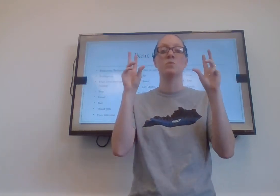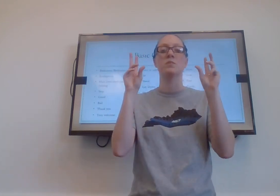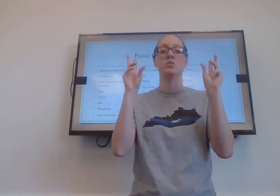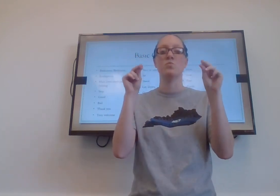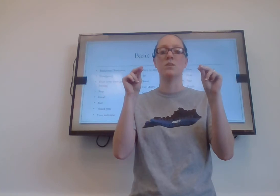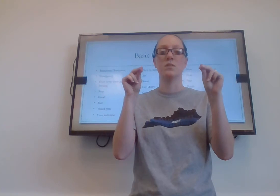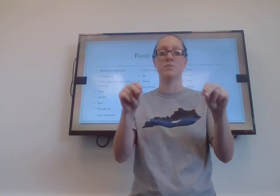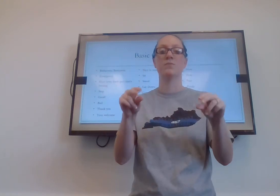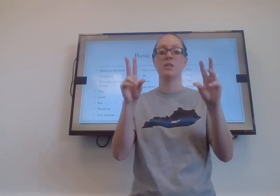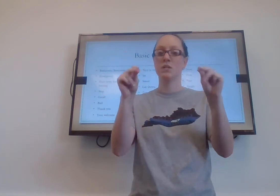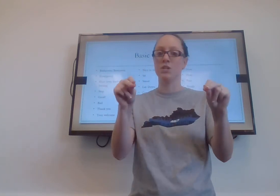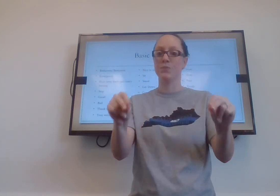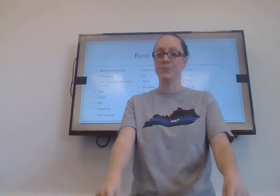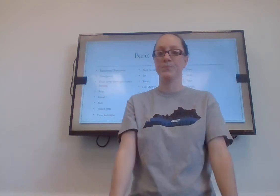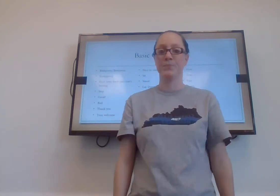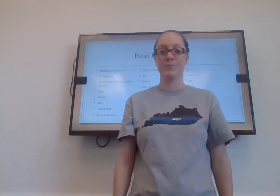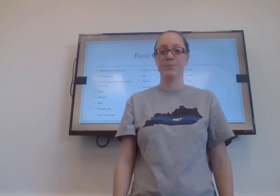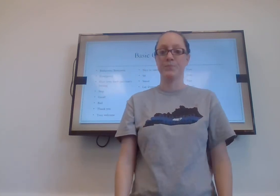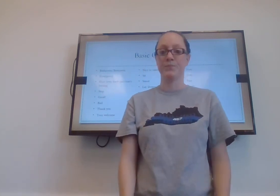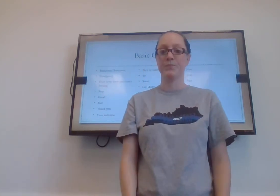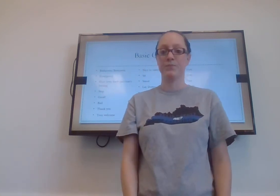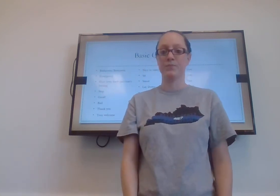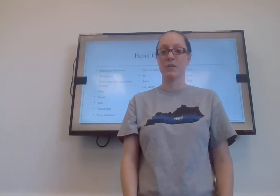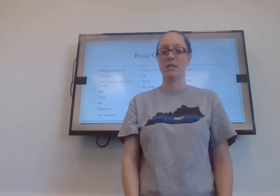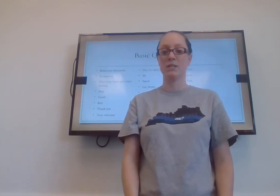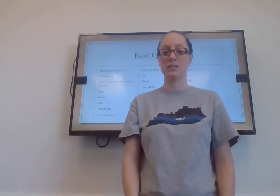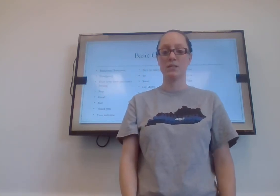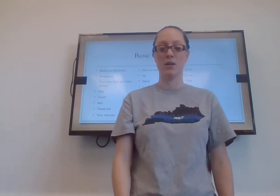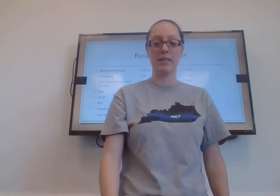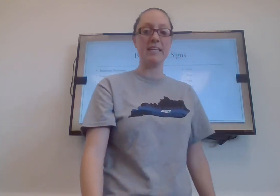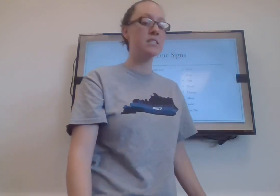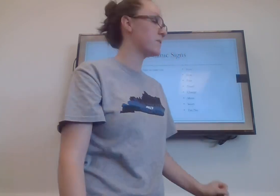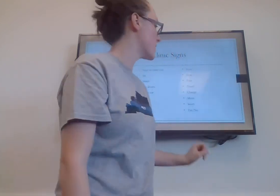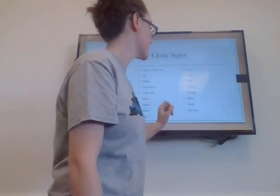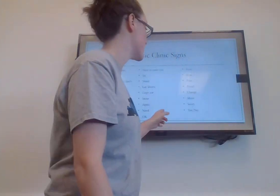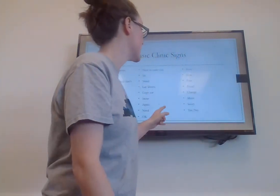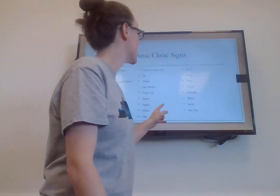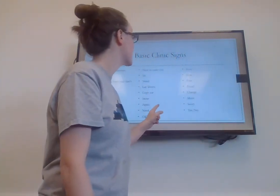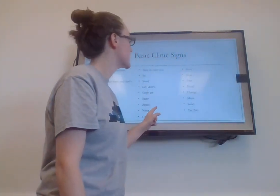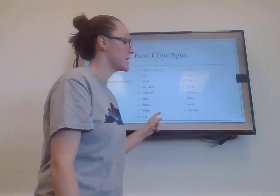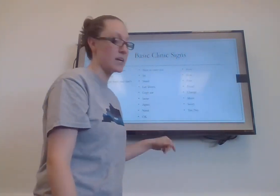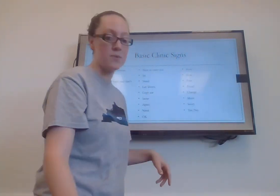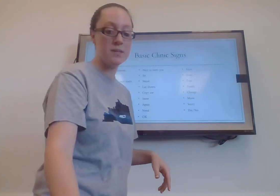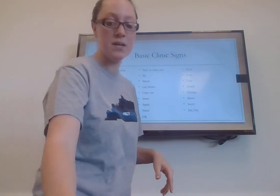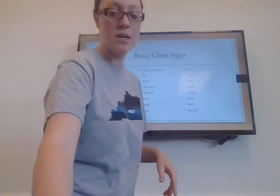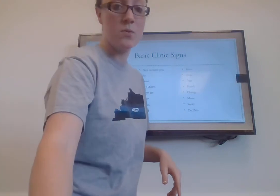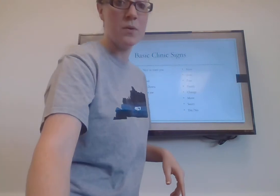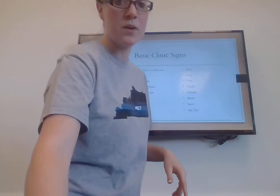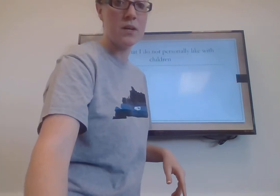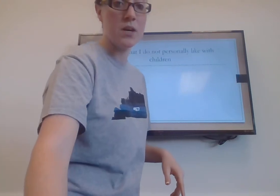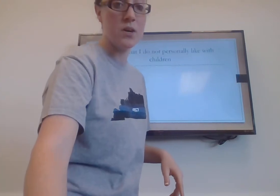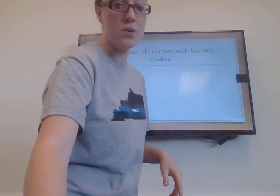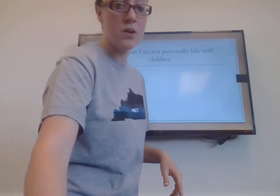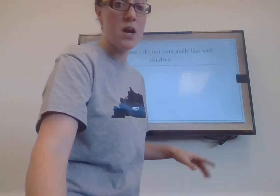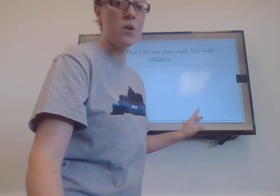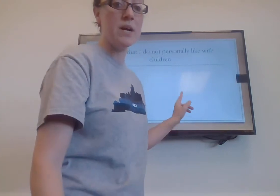normally just one though. No. Okay? Alright, that's as far as we got on the second one. We were going to go, oh, I did